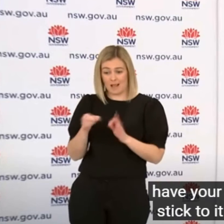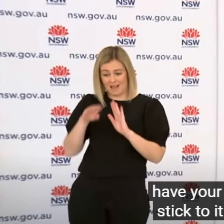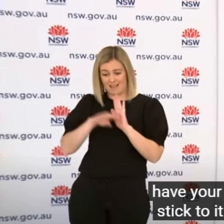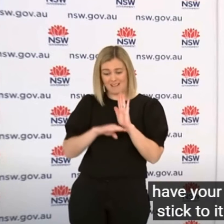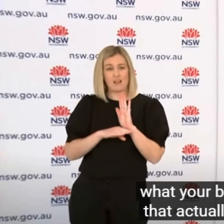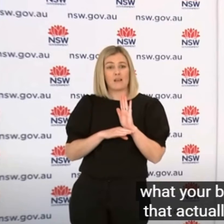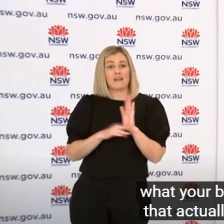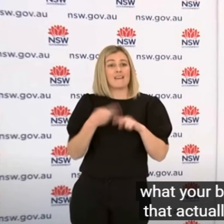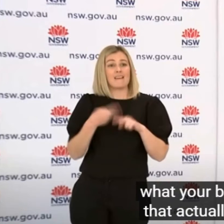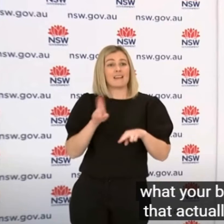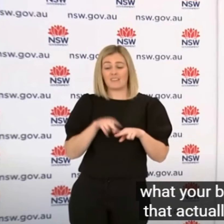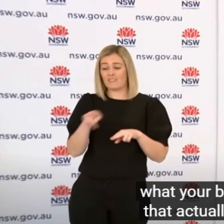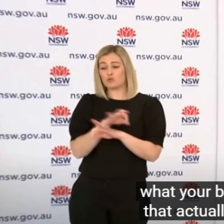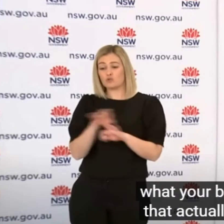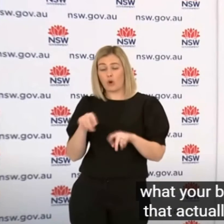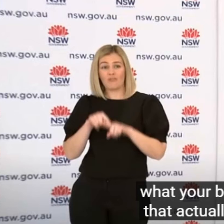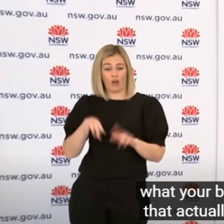shut down, but you also